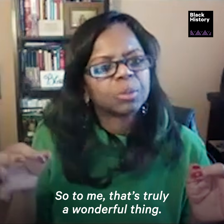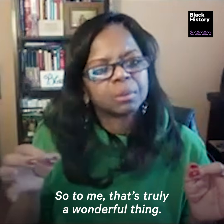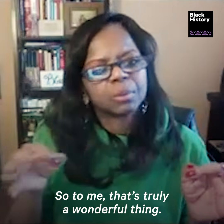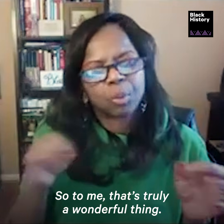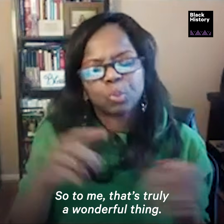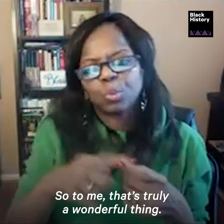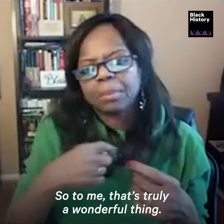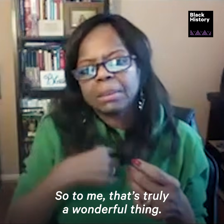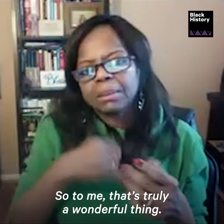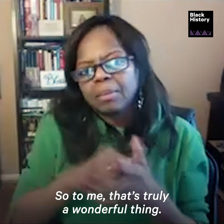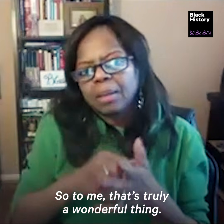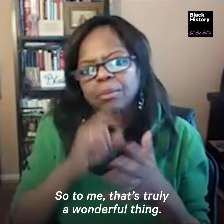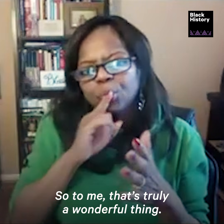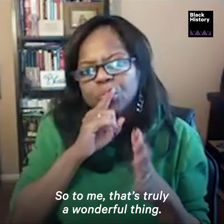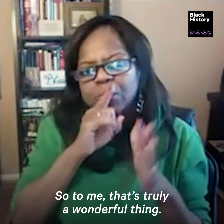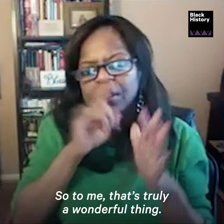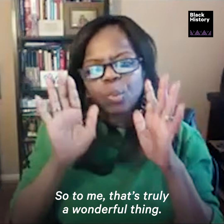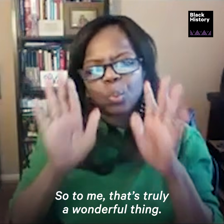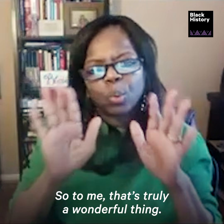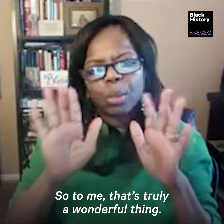So to me, that's truly a wonderful thing.